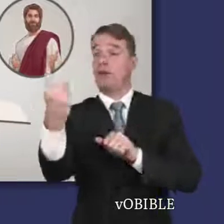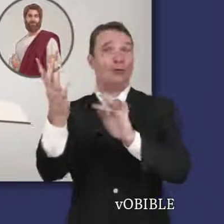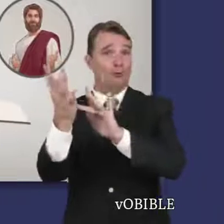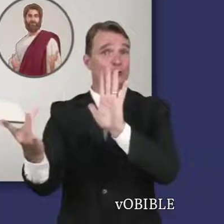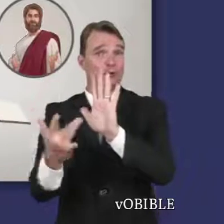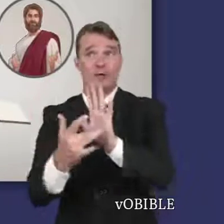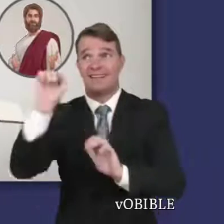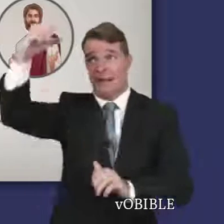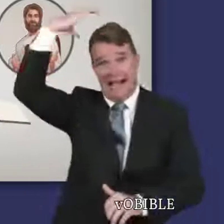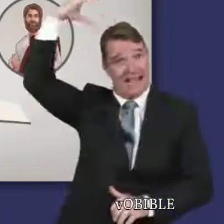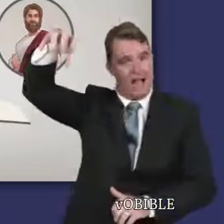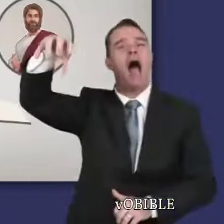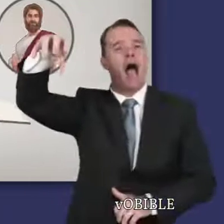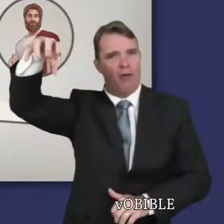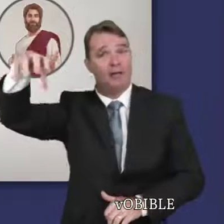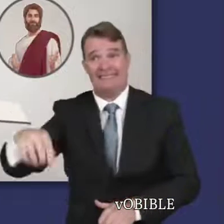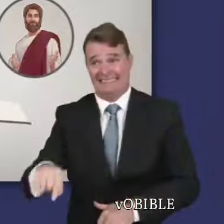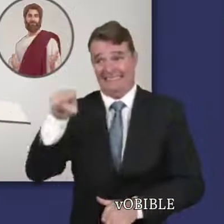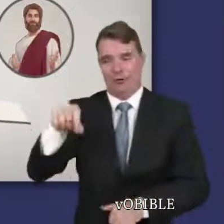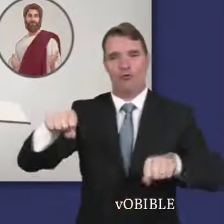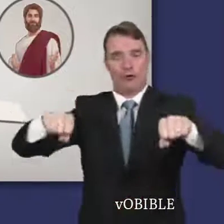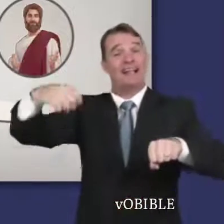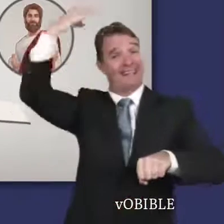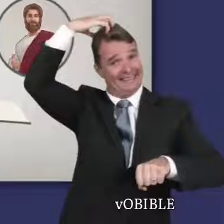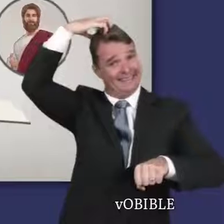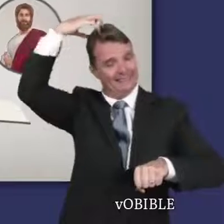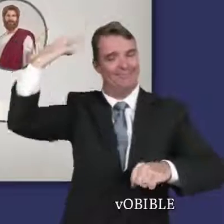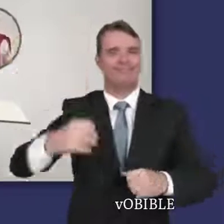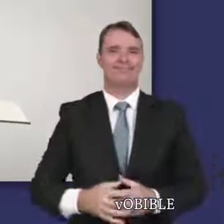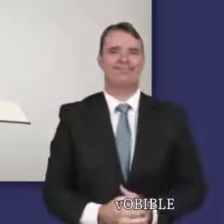eventually led to the Messiah, the King of God's Kingdom.